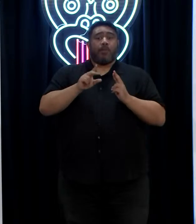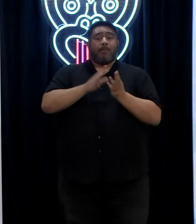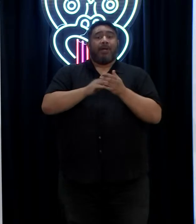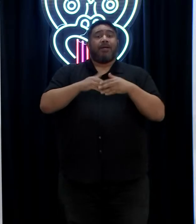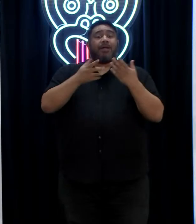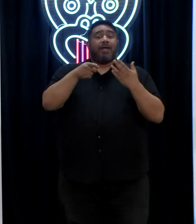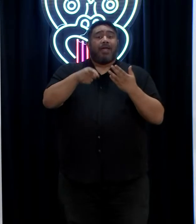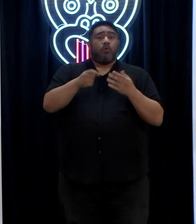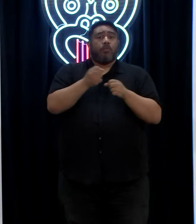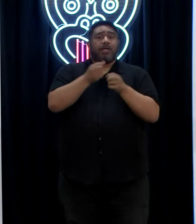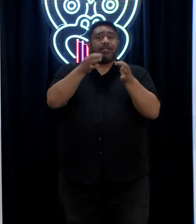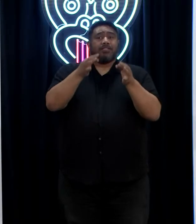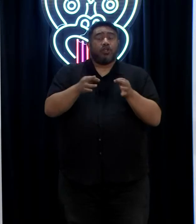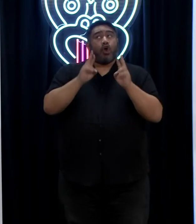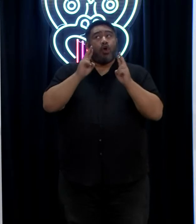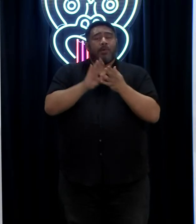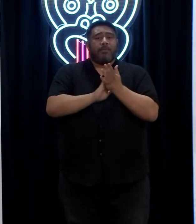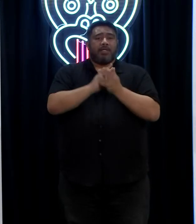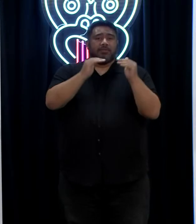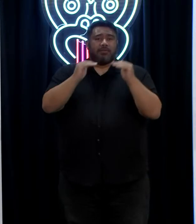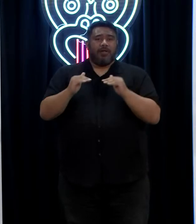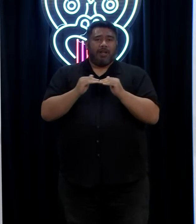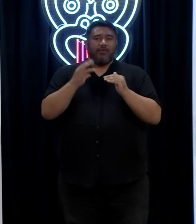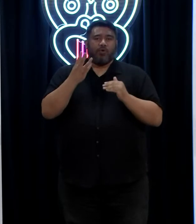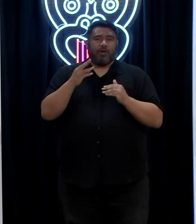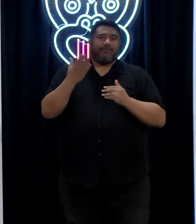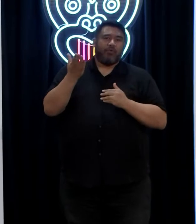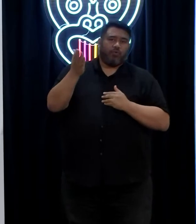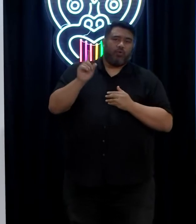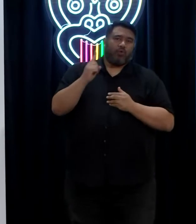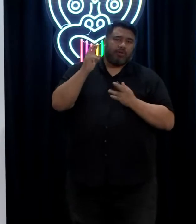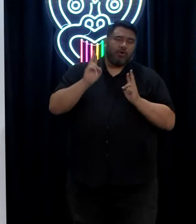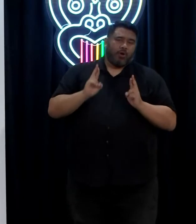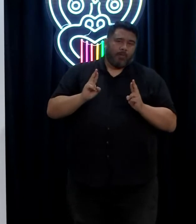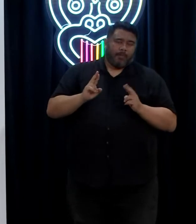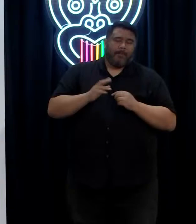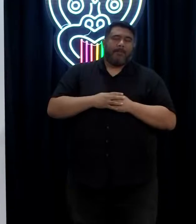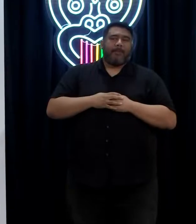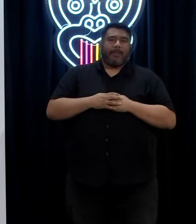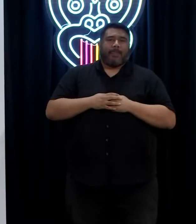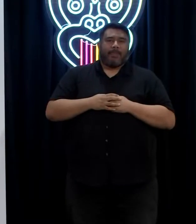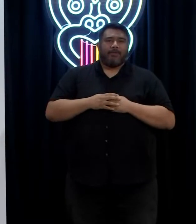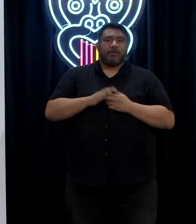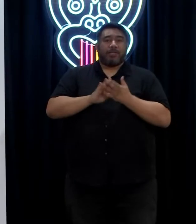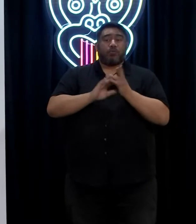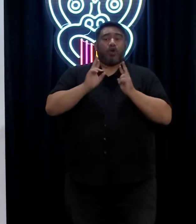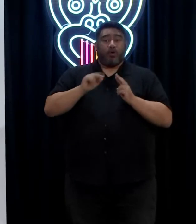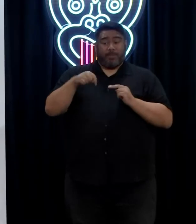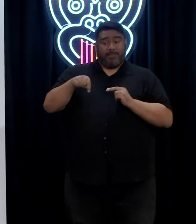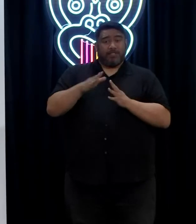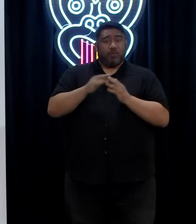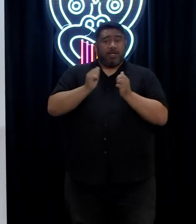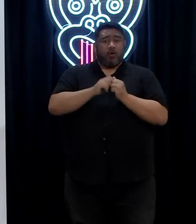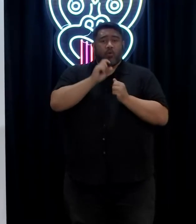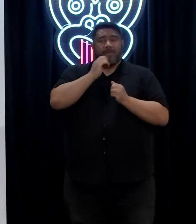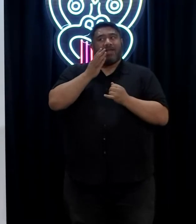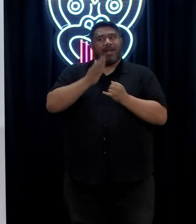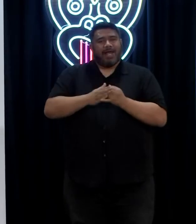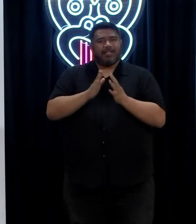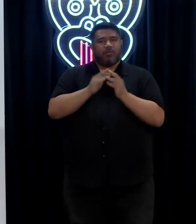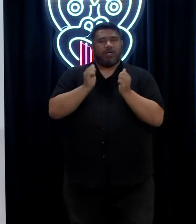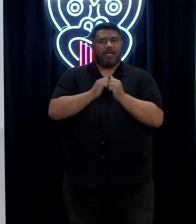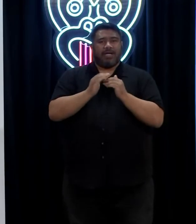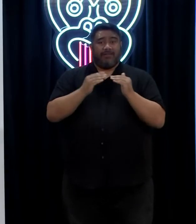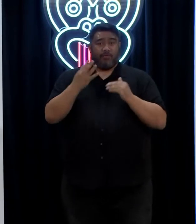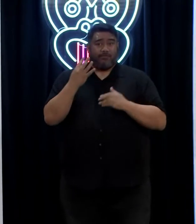to alert level 3, and maybe a way of thinking about what we hope will be their final weekend in alert level 4 is to use it to take up